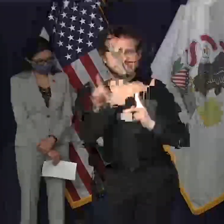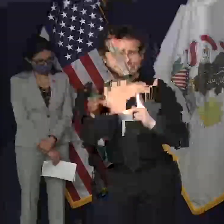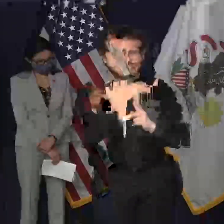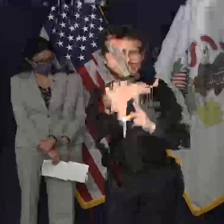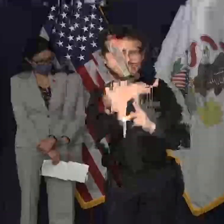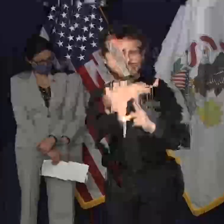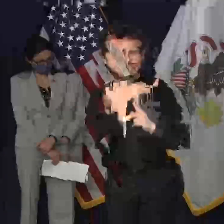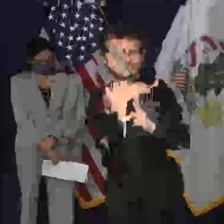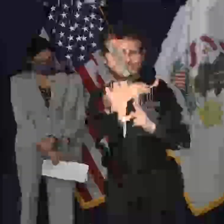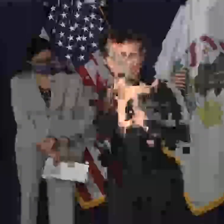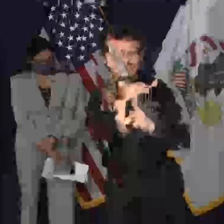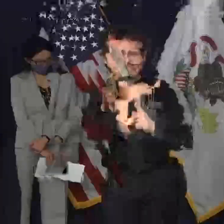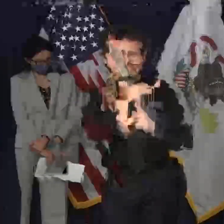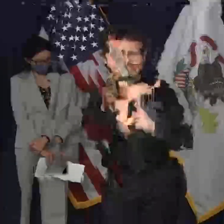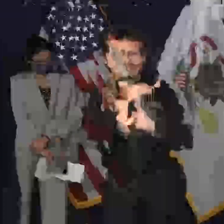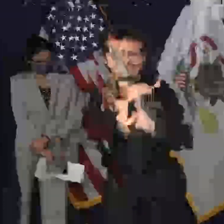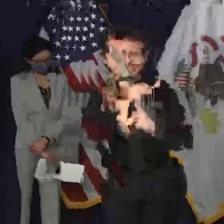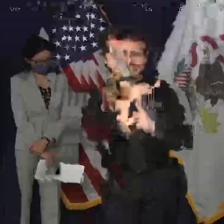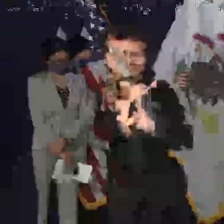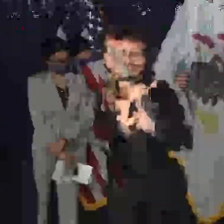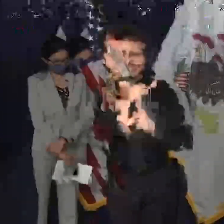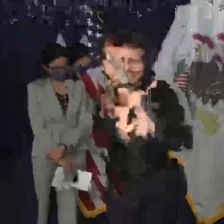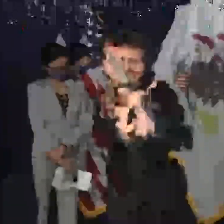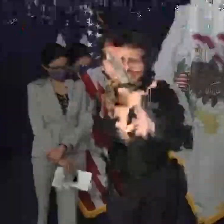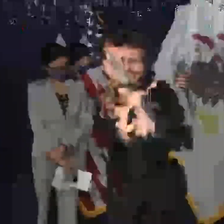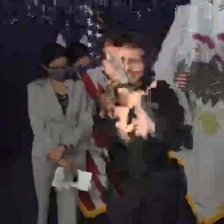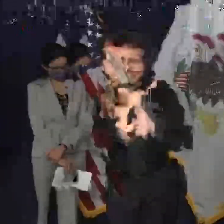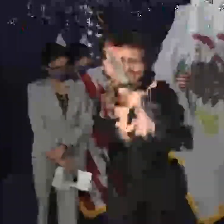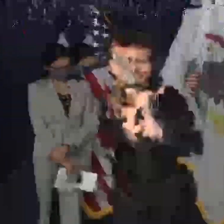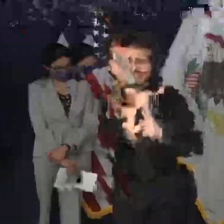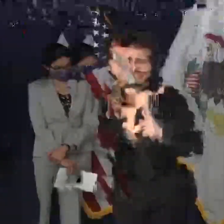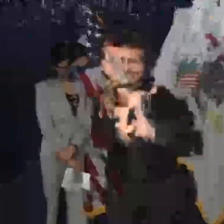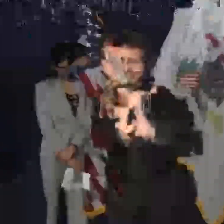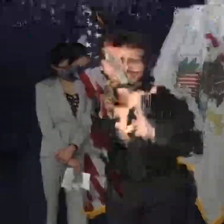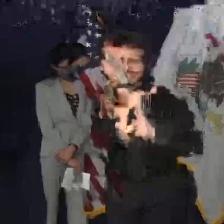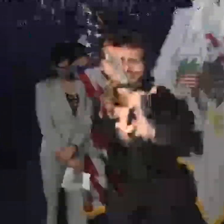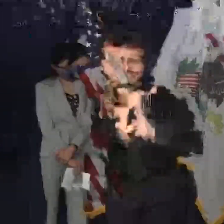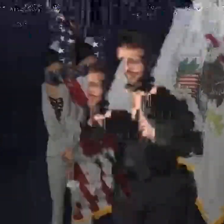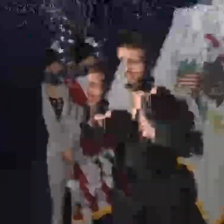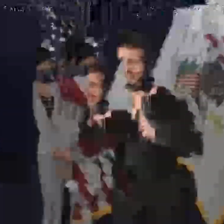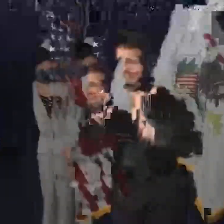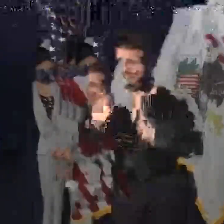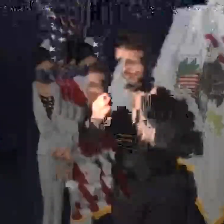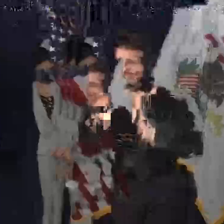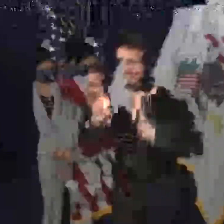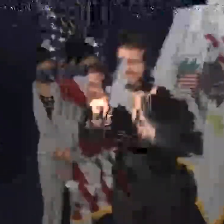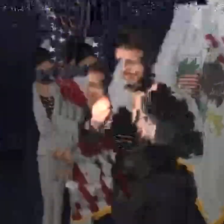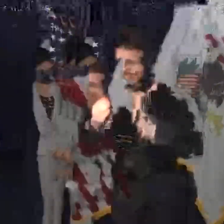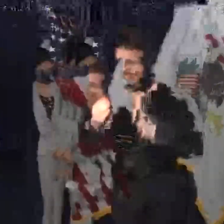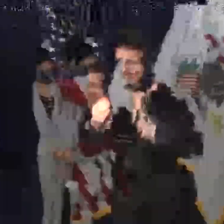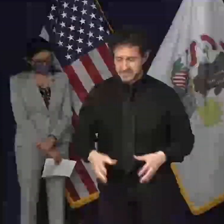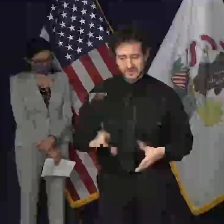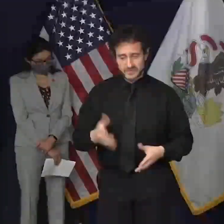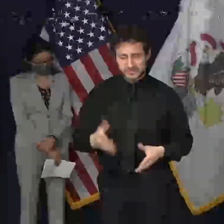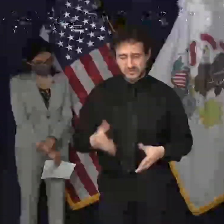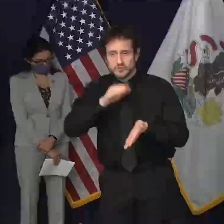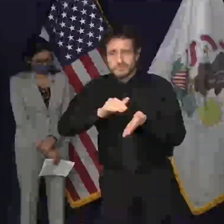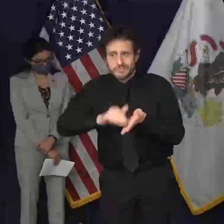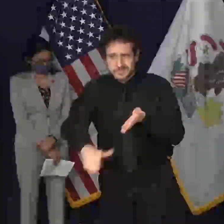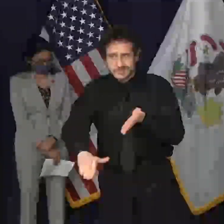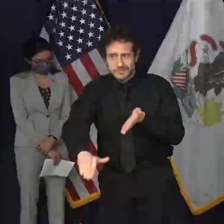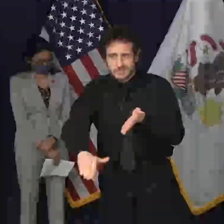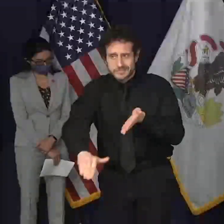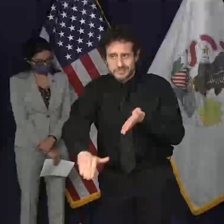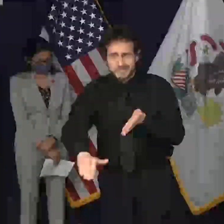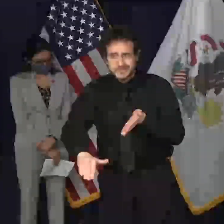alive. Many of them have lost their jobs or are in danger of losing their jobs soon. And that's